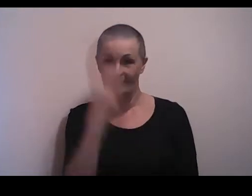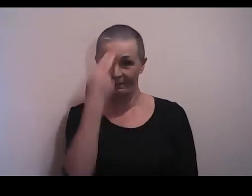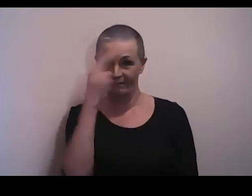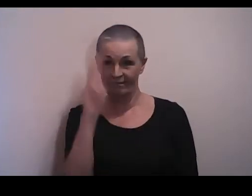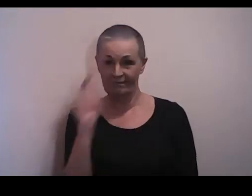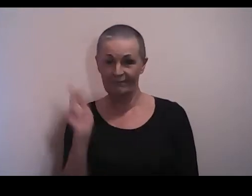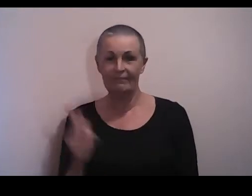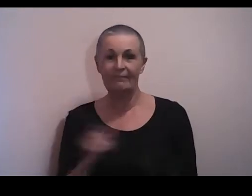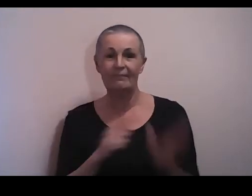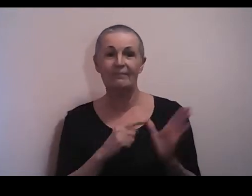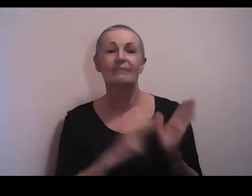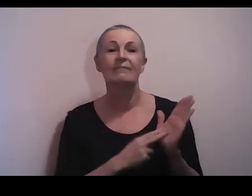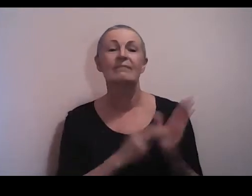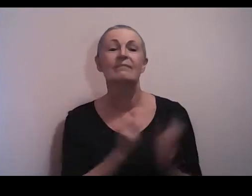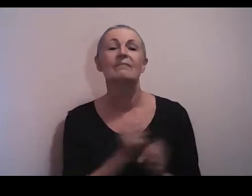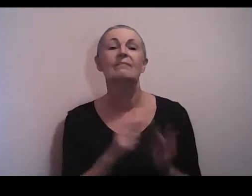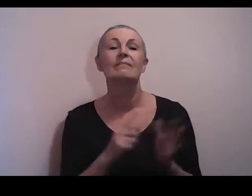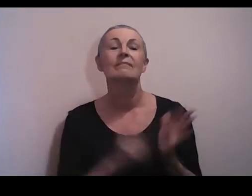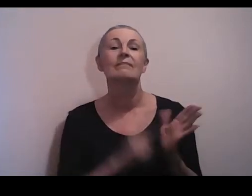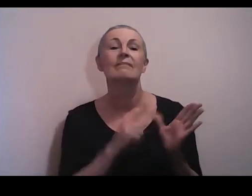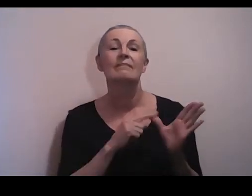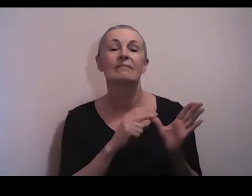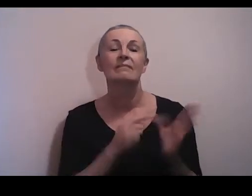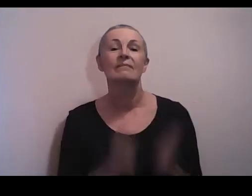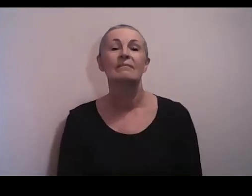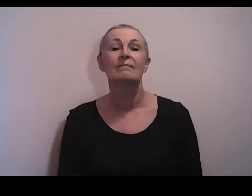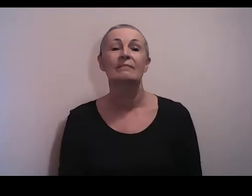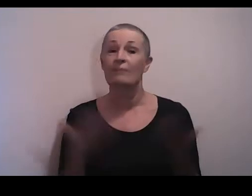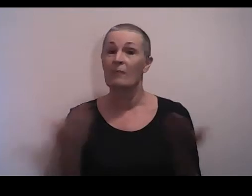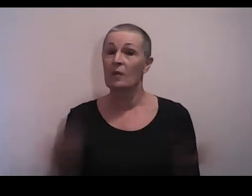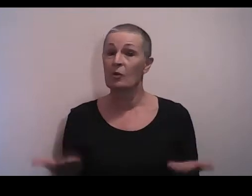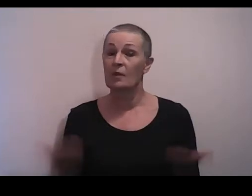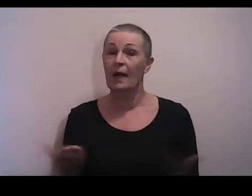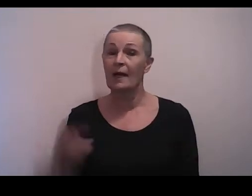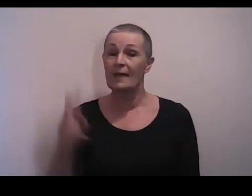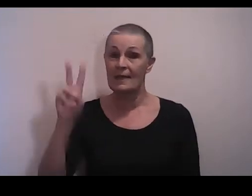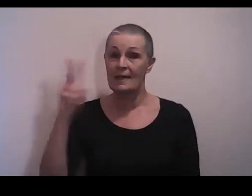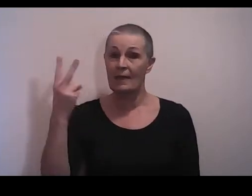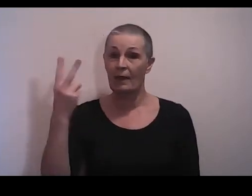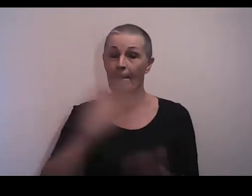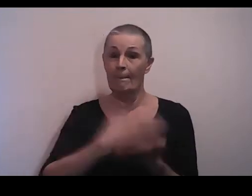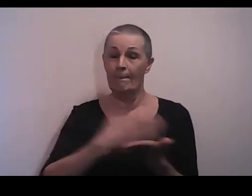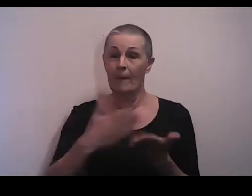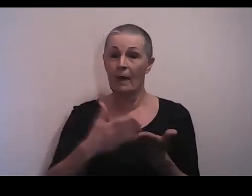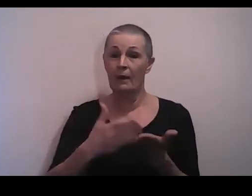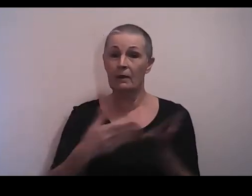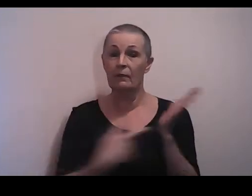And we are presenting the second part of Tai Chi Qigong today.